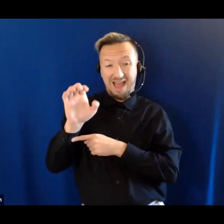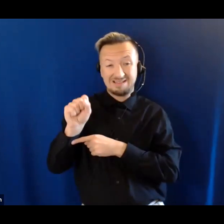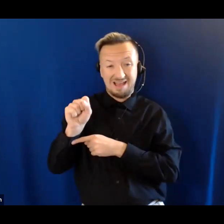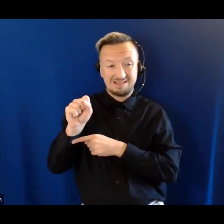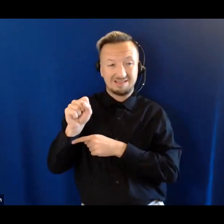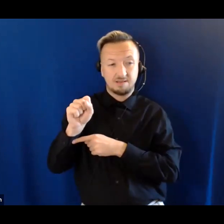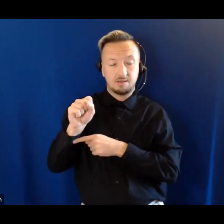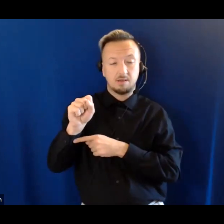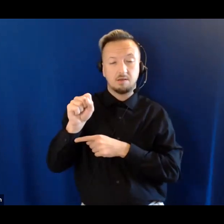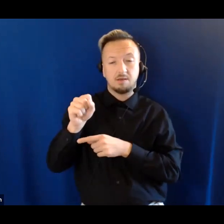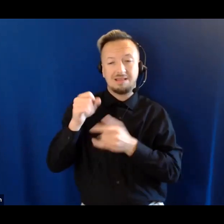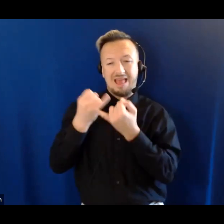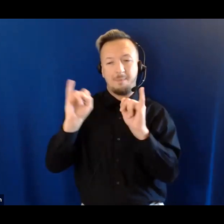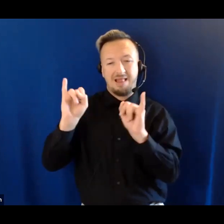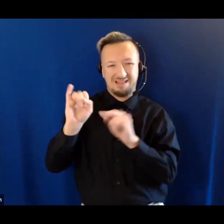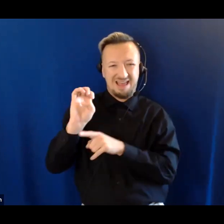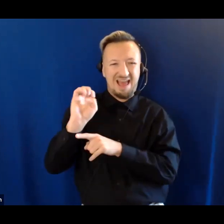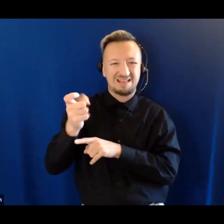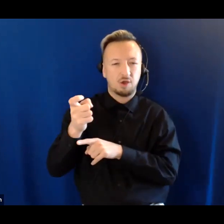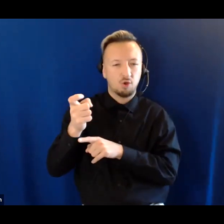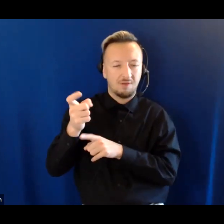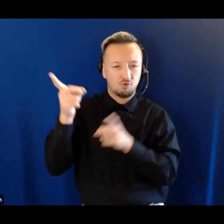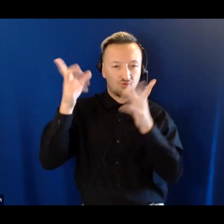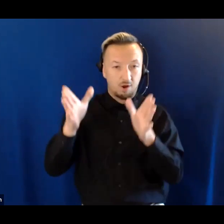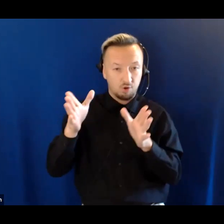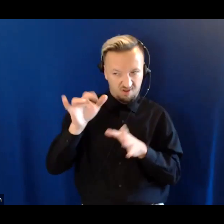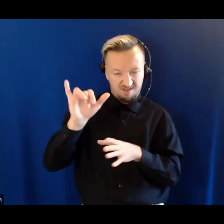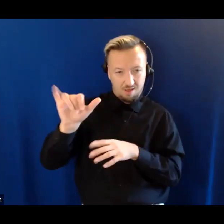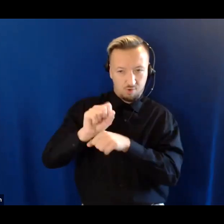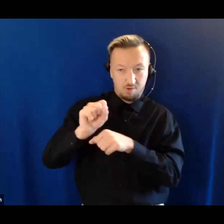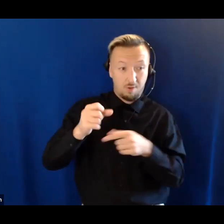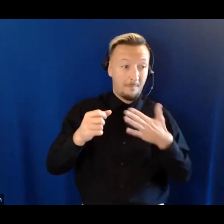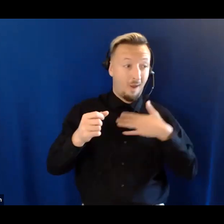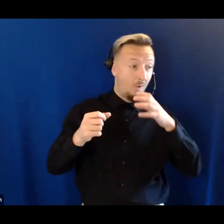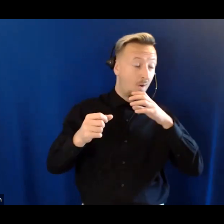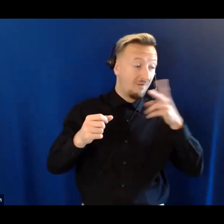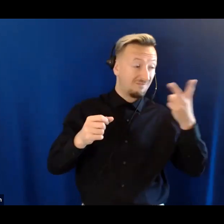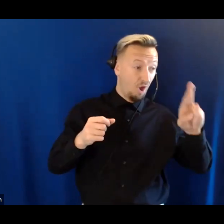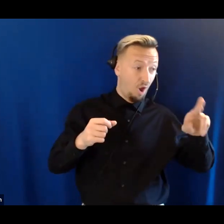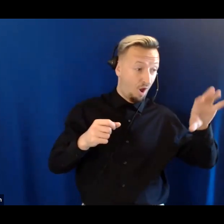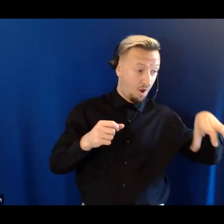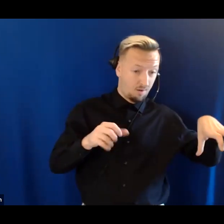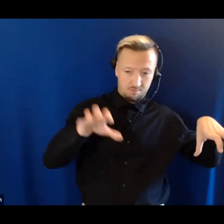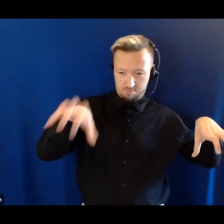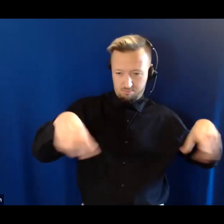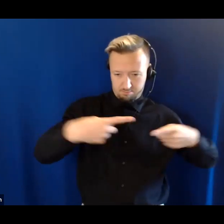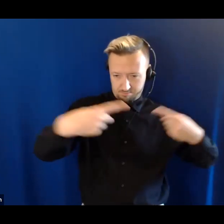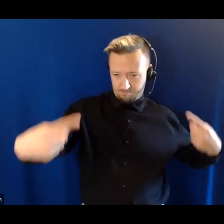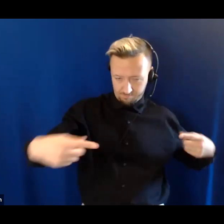open, which happened to be right across the parking lot from my office at Voc Rehab, which